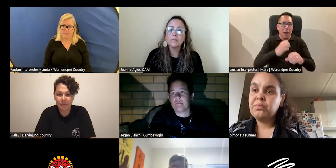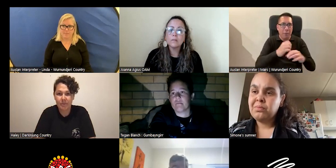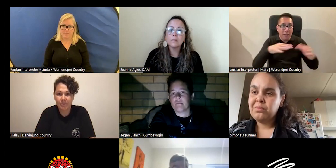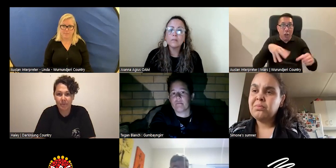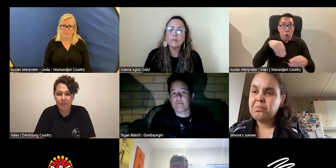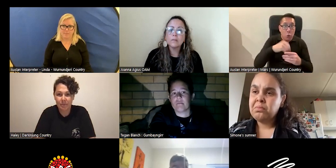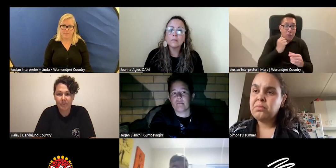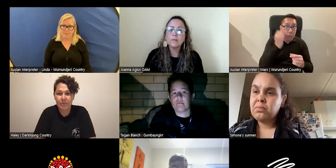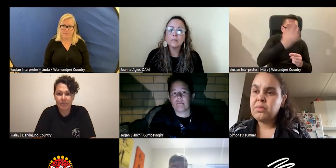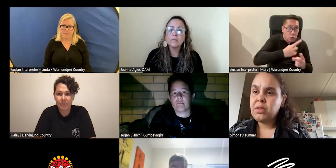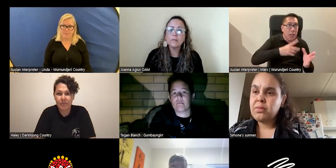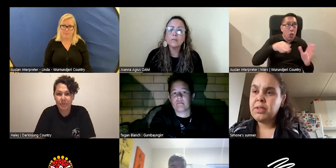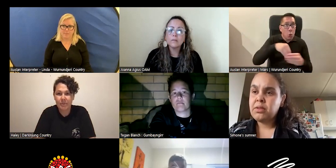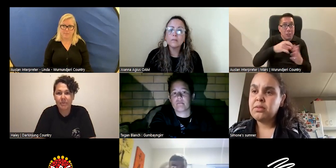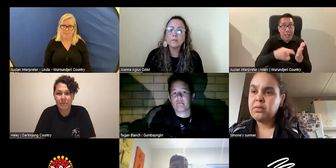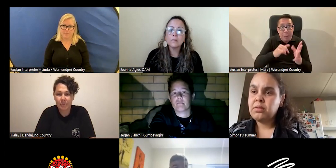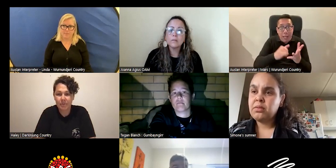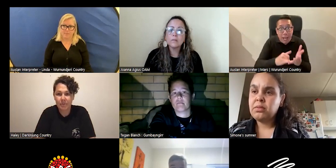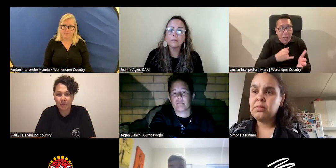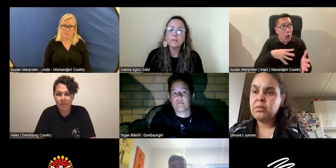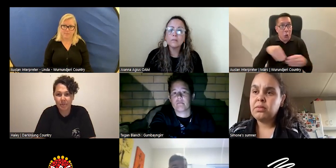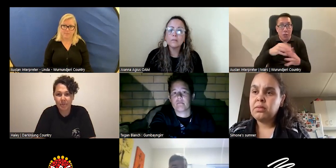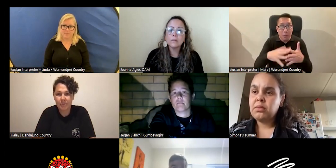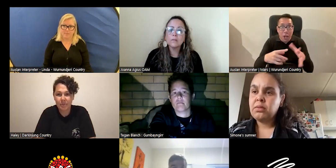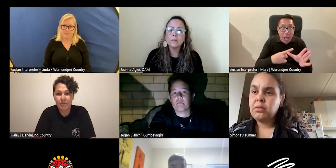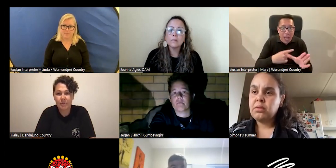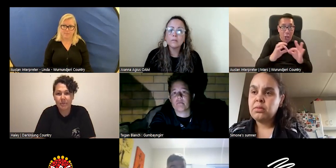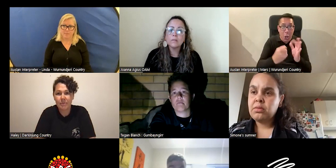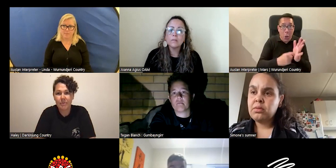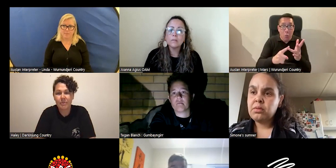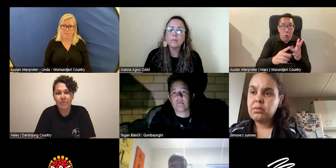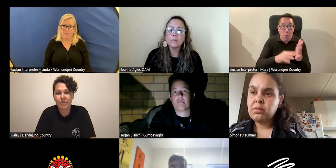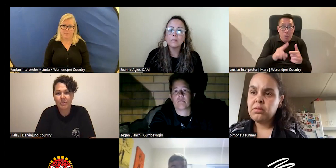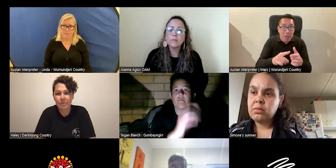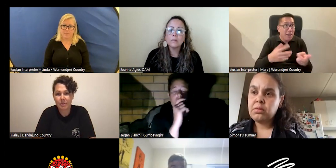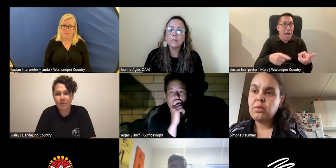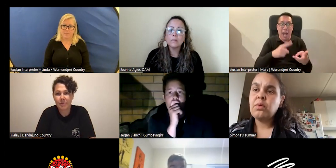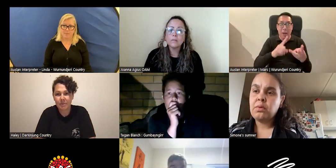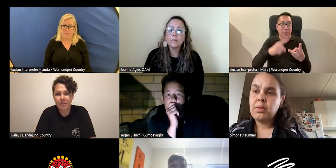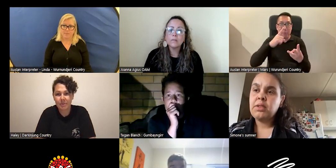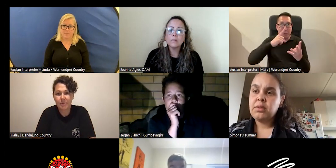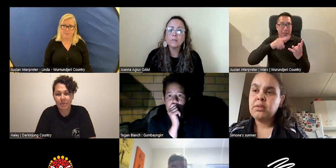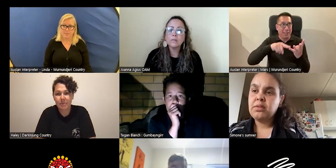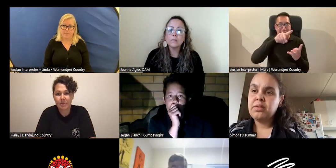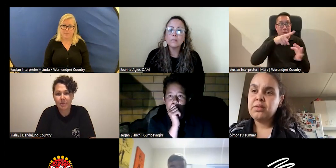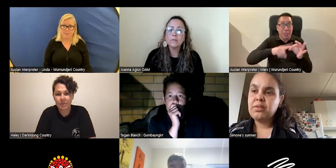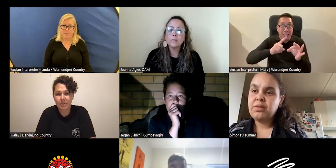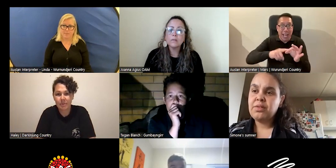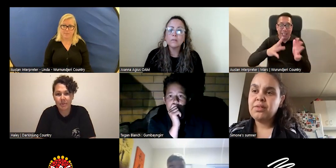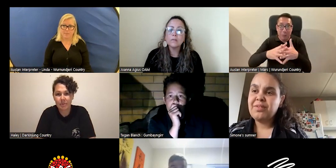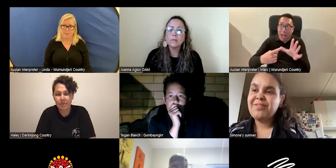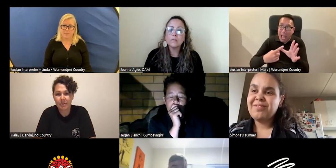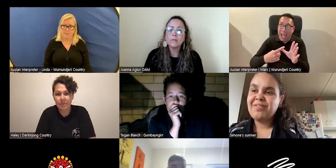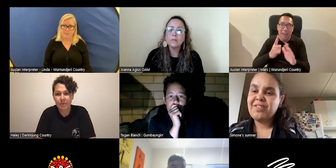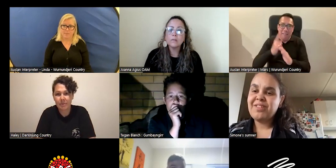Islanders, that includes Tasmanians, that includes WA, fellas in Broome, that includes fellas in Queensland, WA,